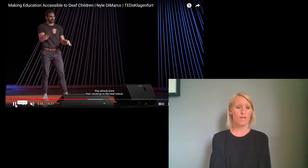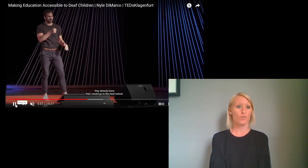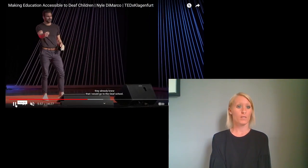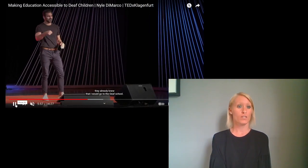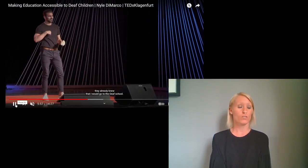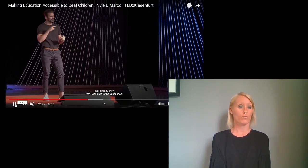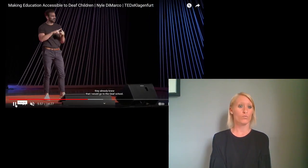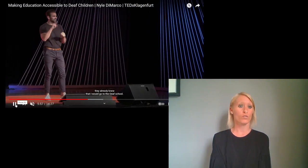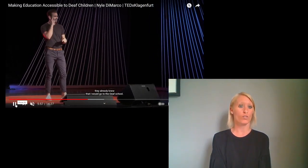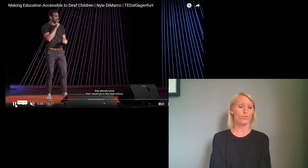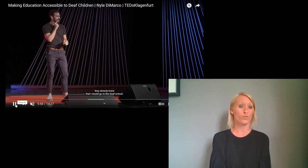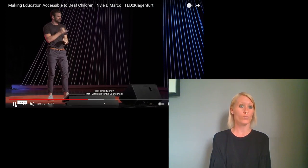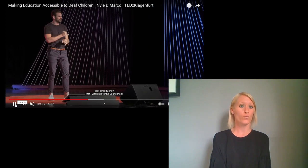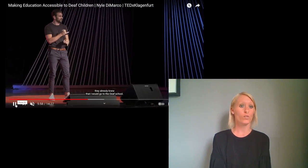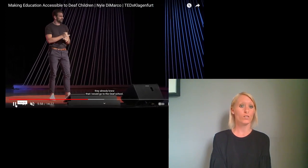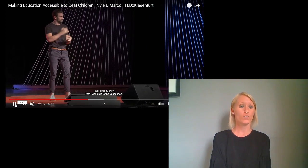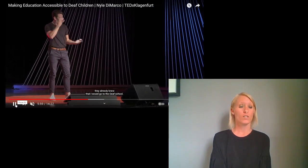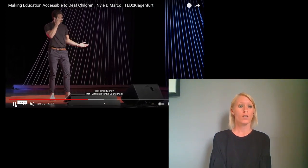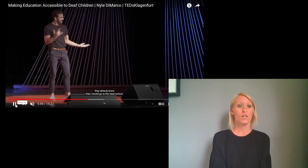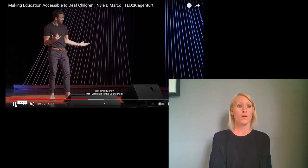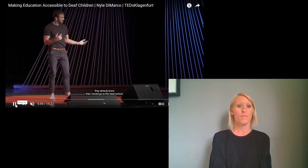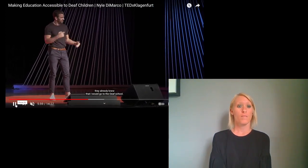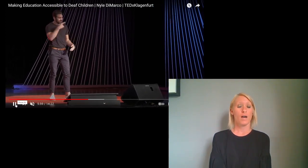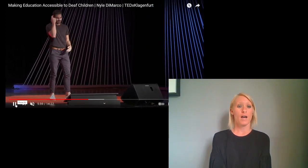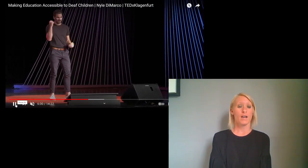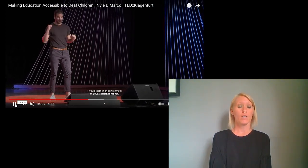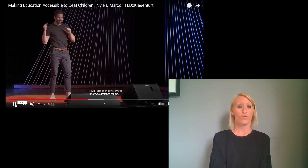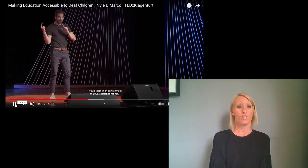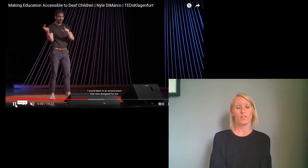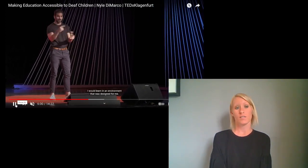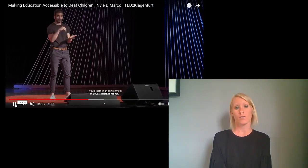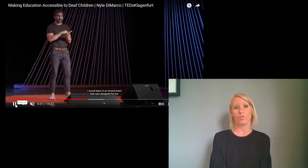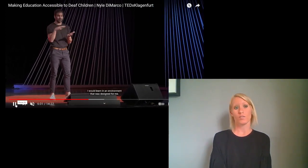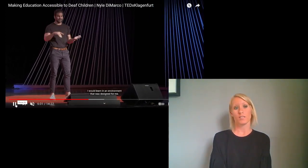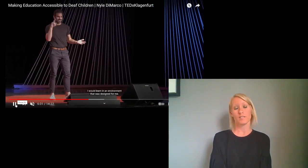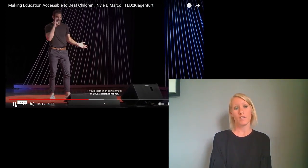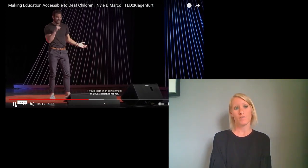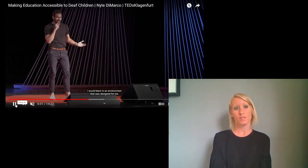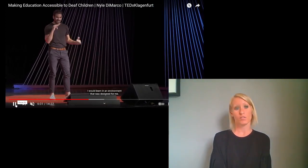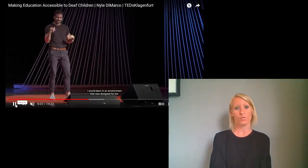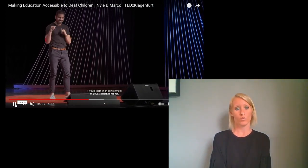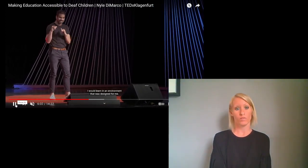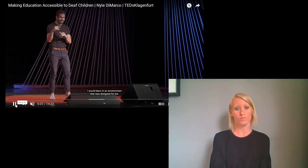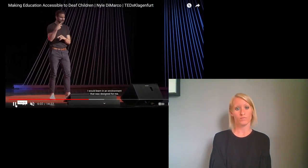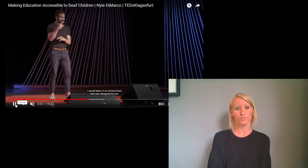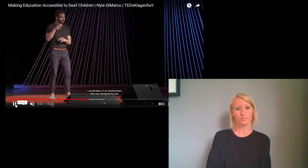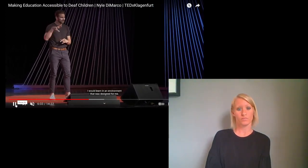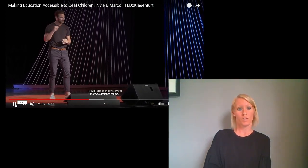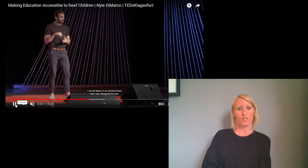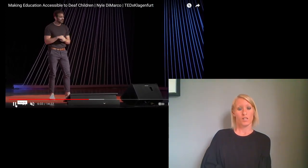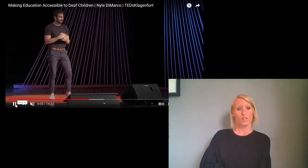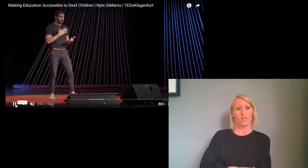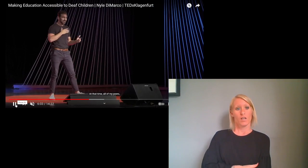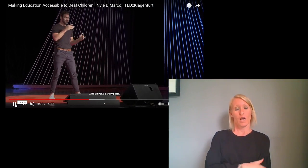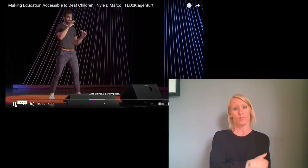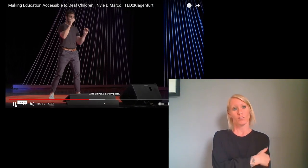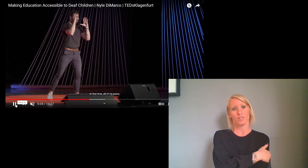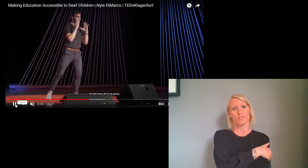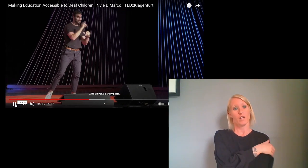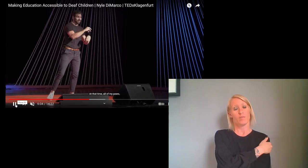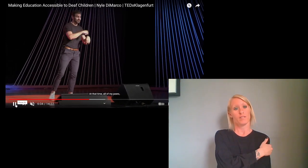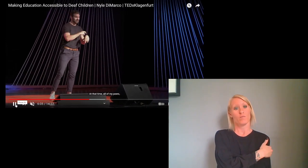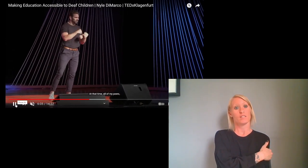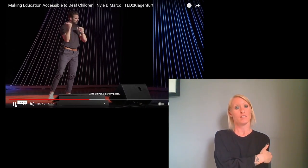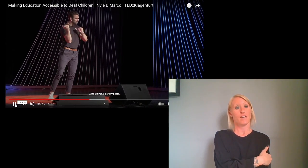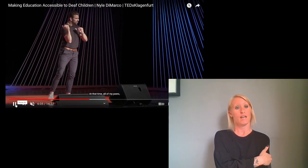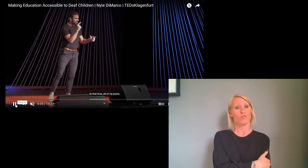and it's time for me to go to school, I was enrolled in a deaf school. I would learn in